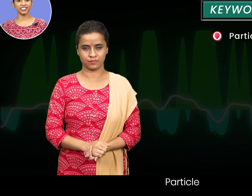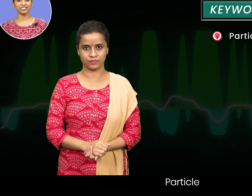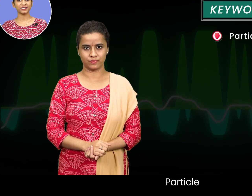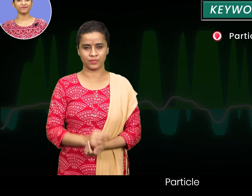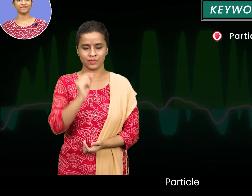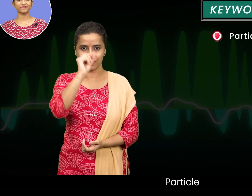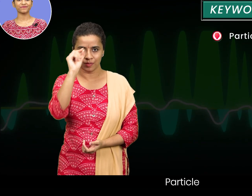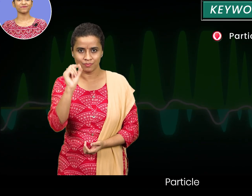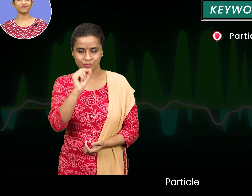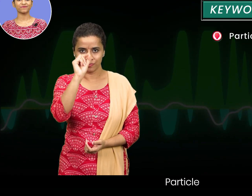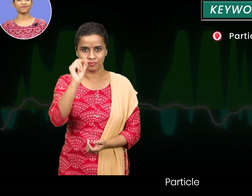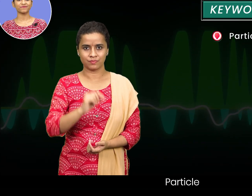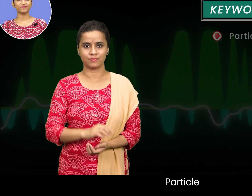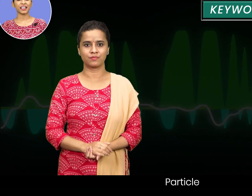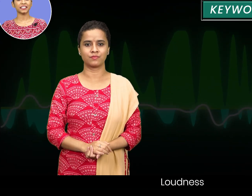particle,